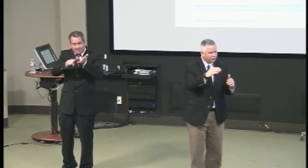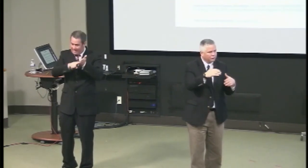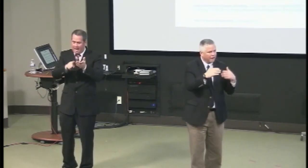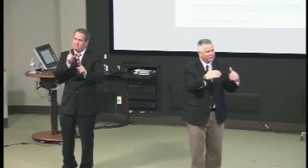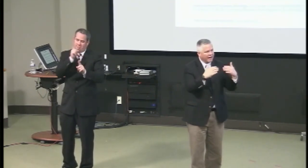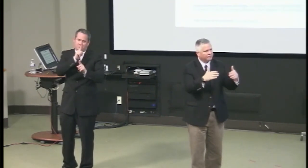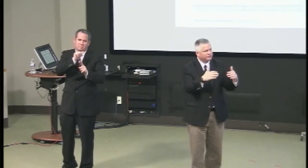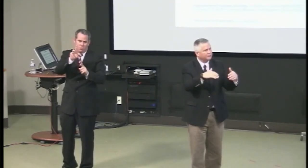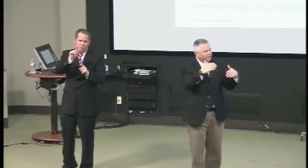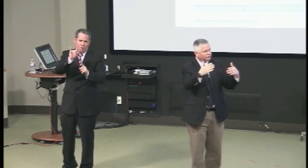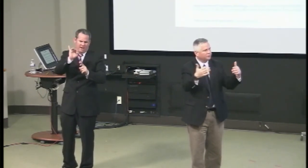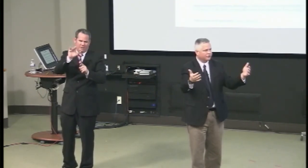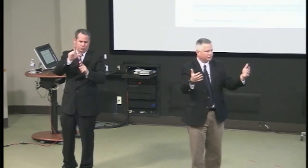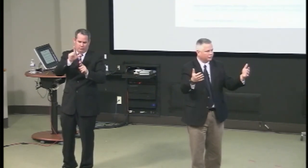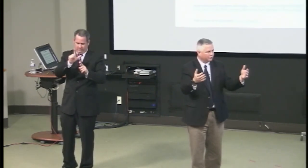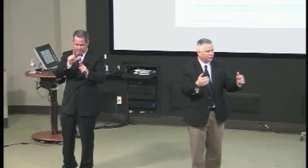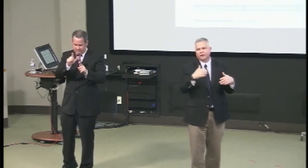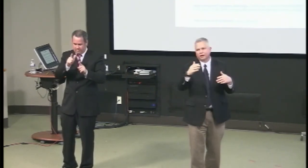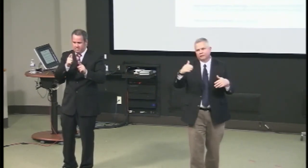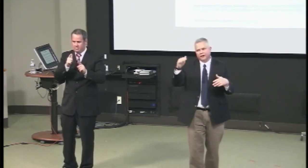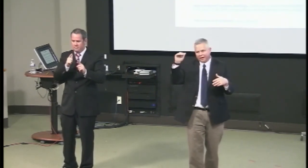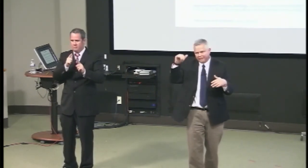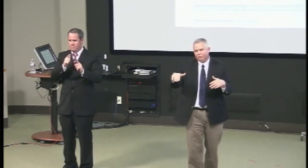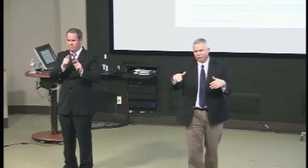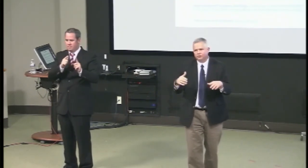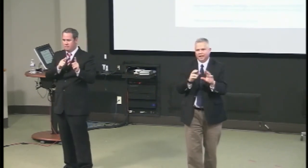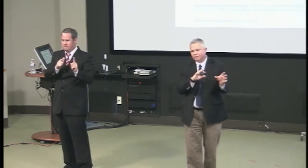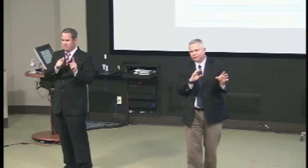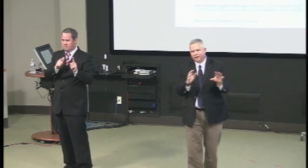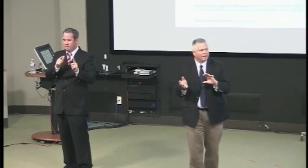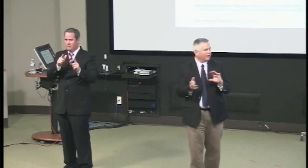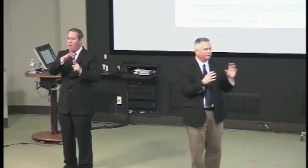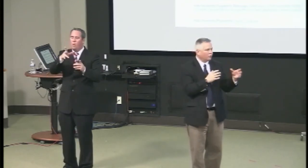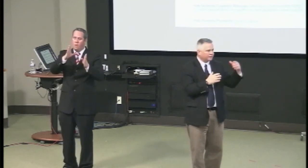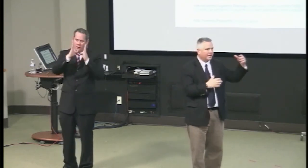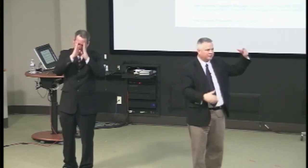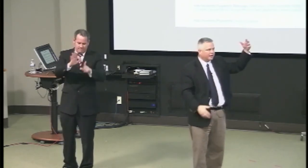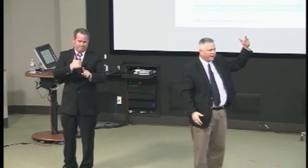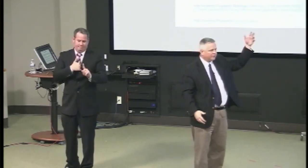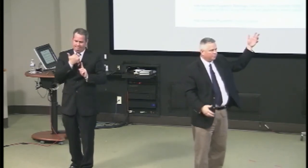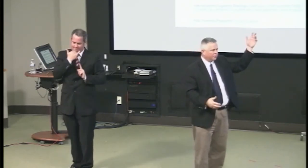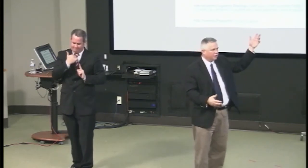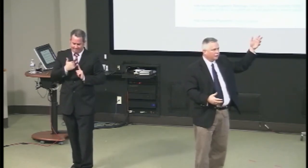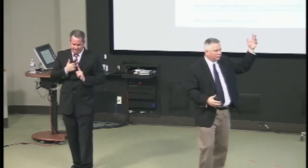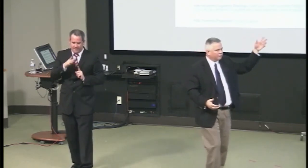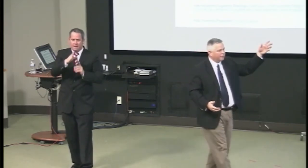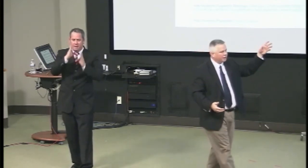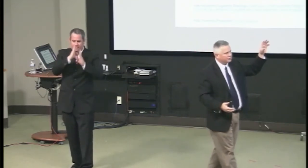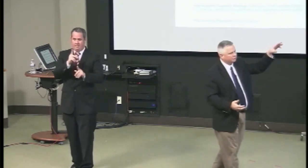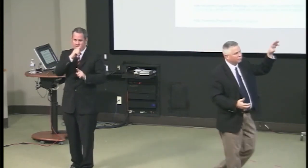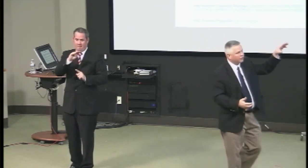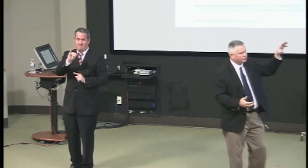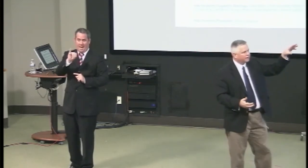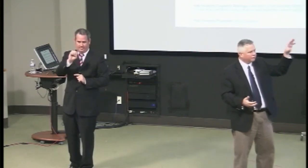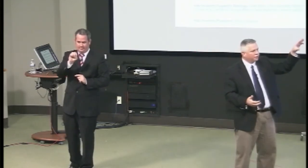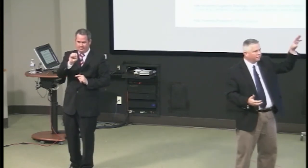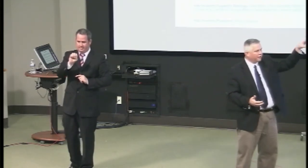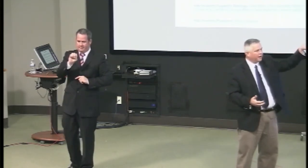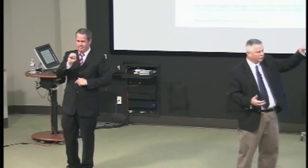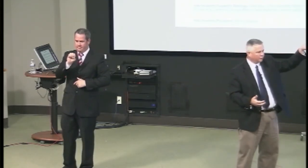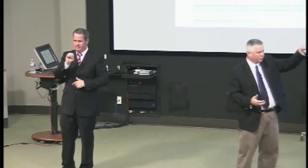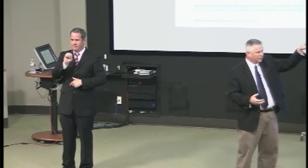Clearly, if you have a lack of stimulation beyond a certain point, you've got a downward trajectory, and what that's going to end up, what we're going to